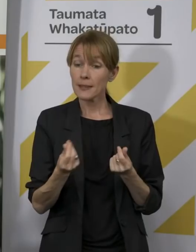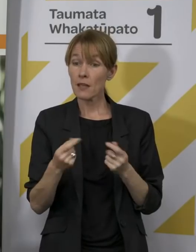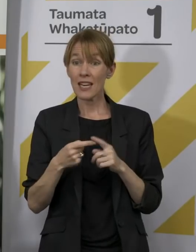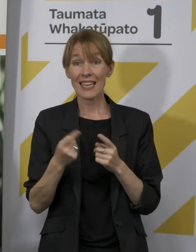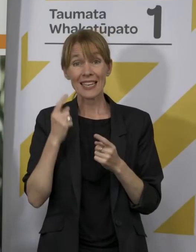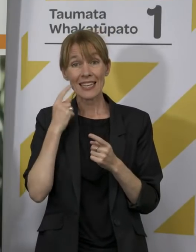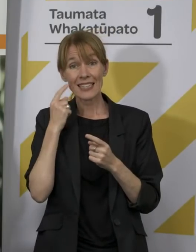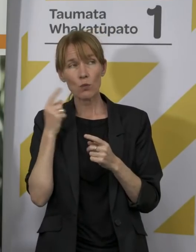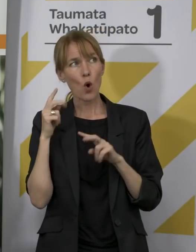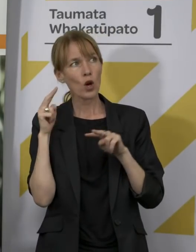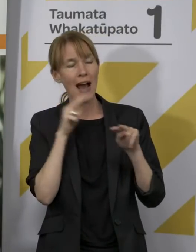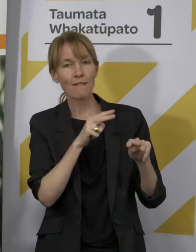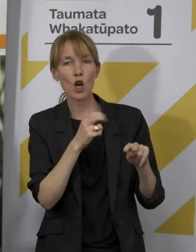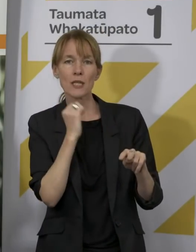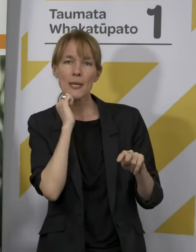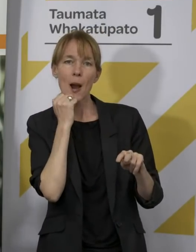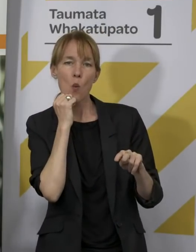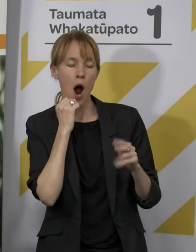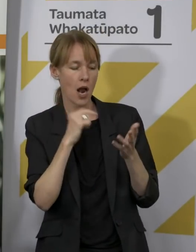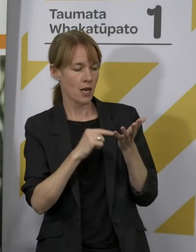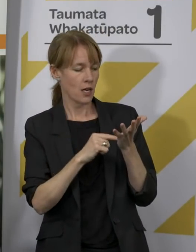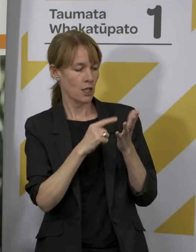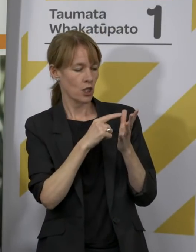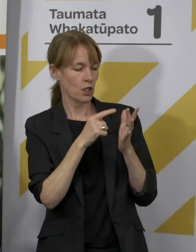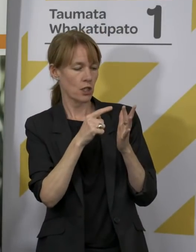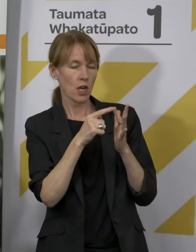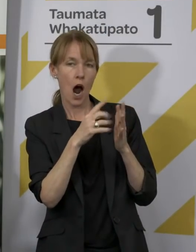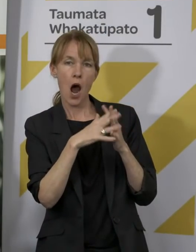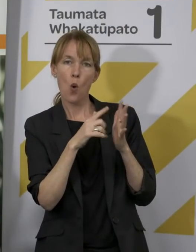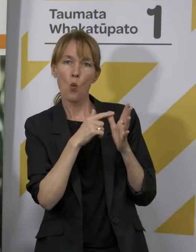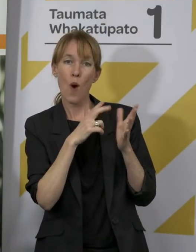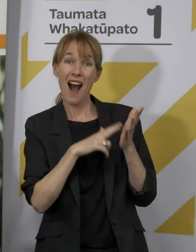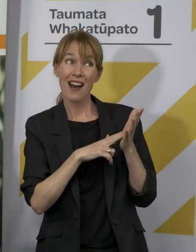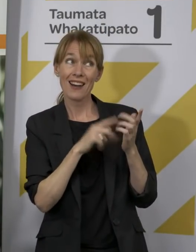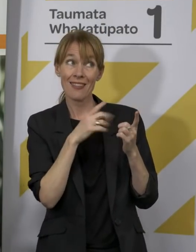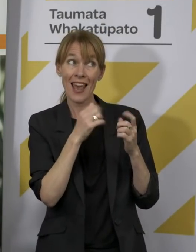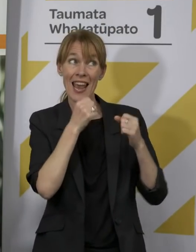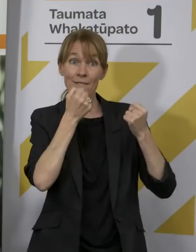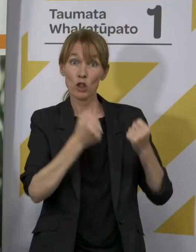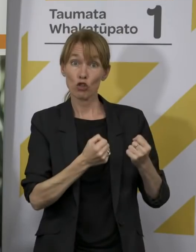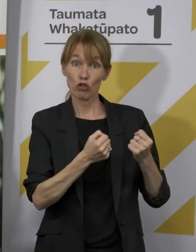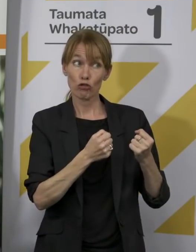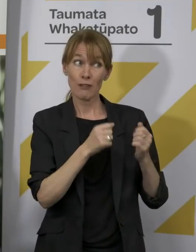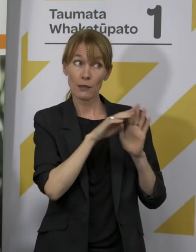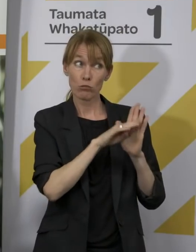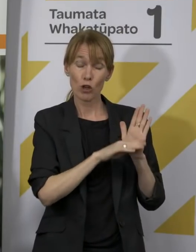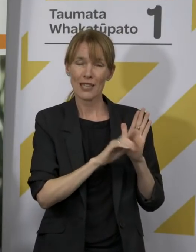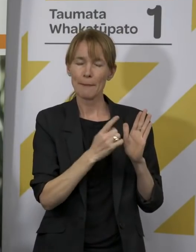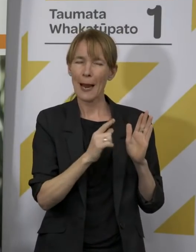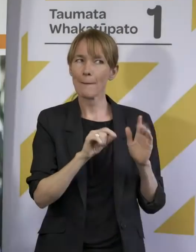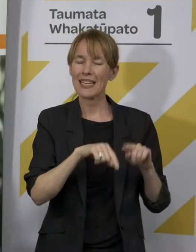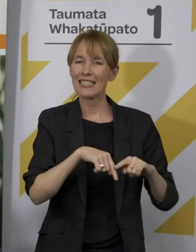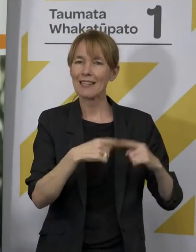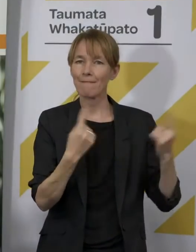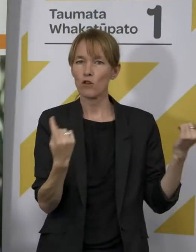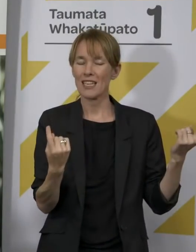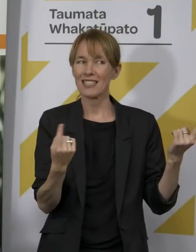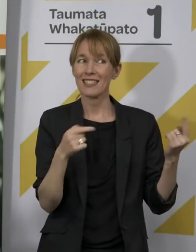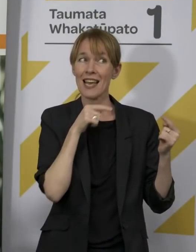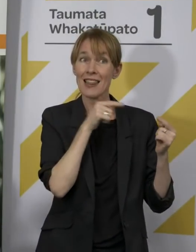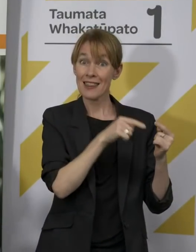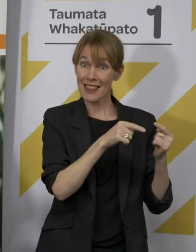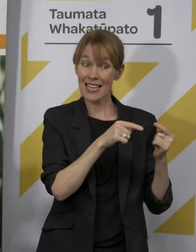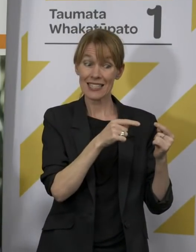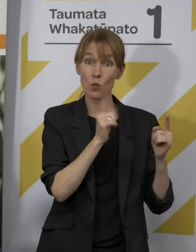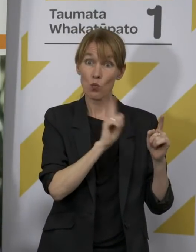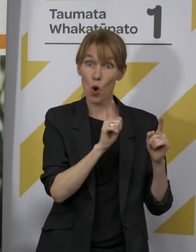Taiwan, which has got a very good process for people coming in. But I should say that is not a managed isolation process. That is people self-isolating at